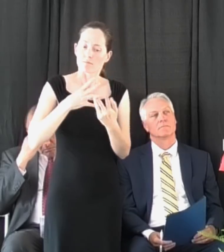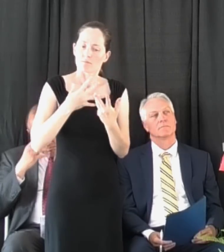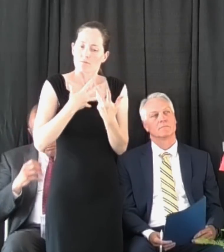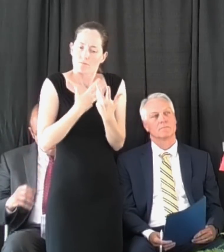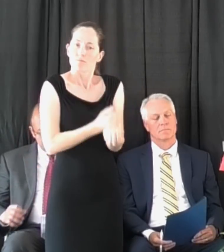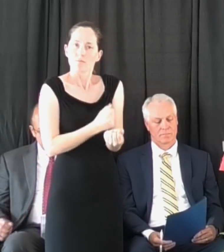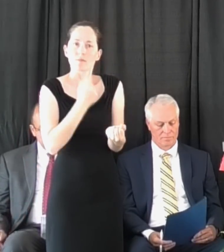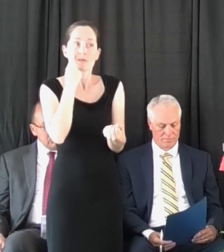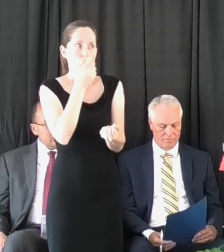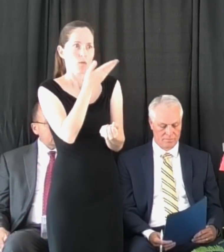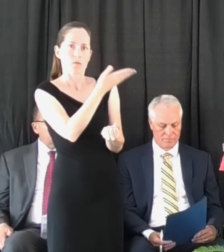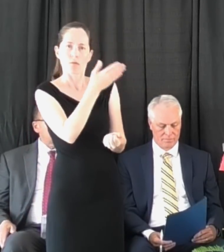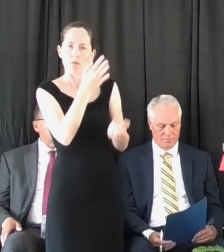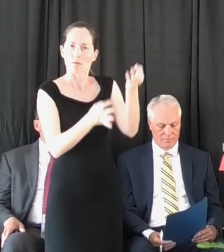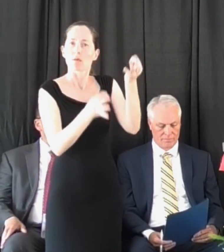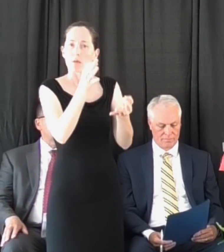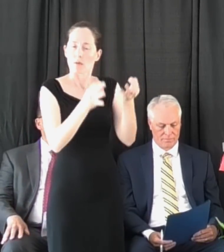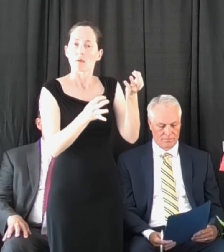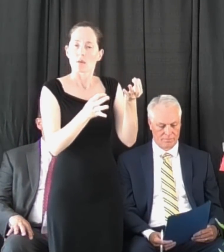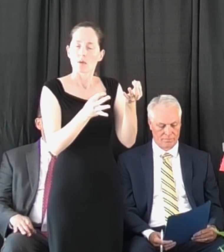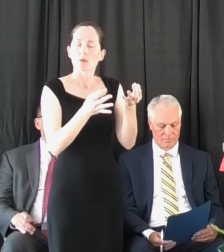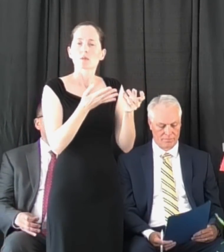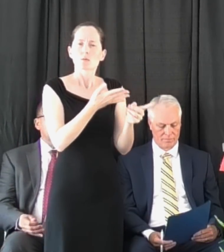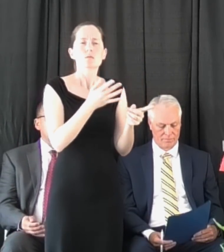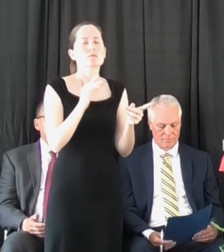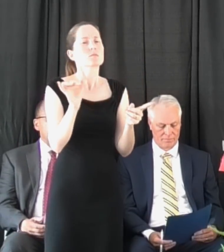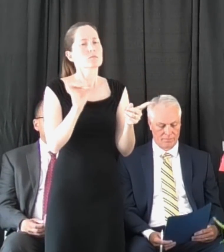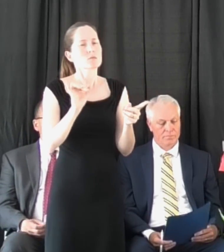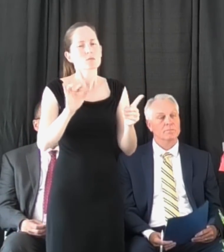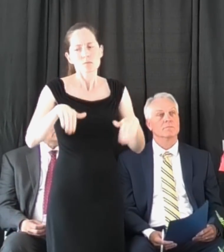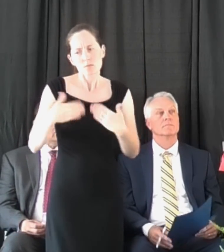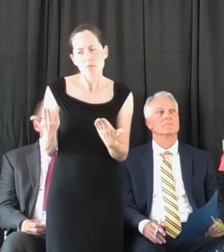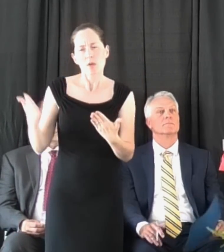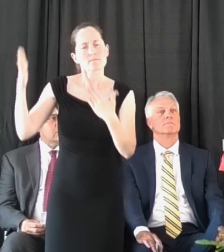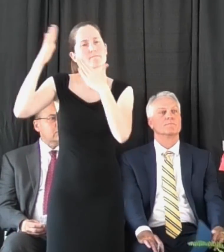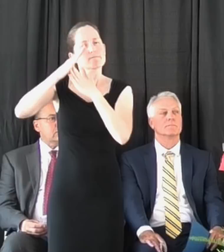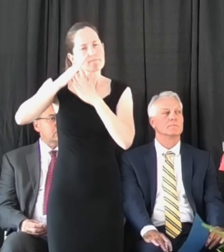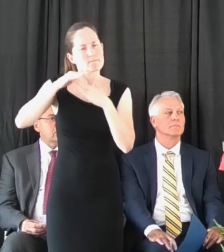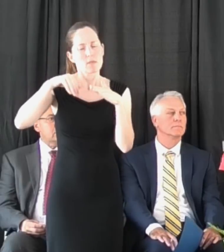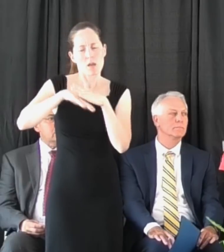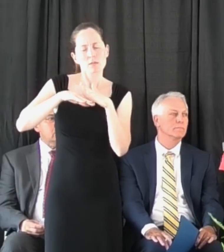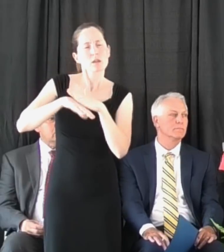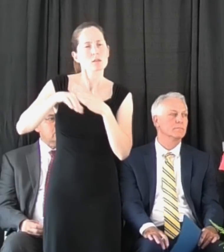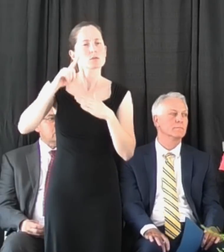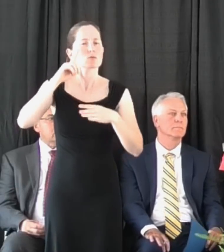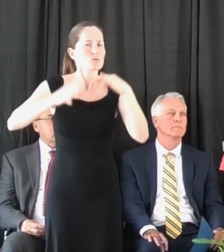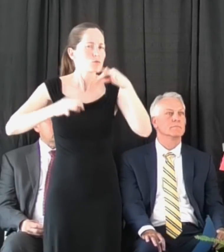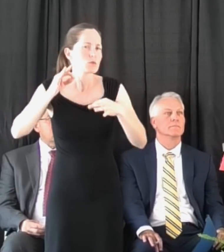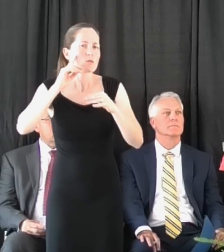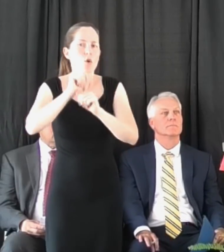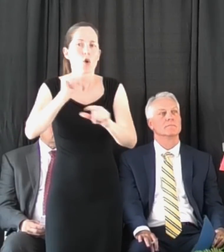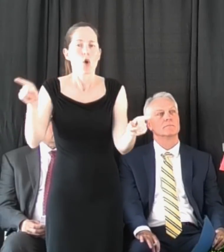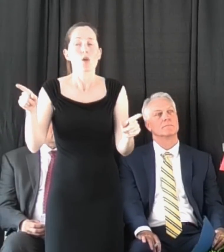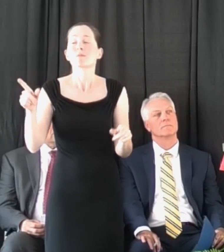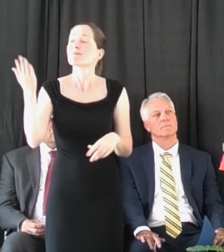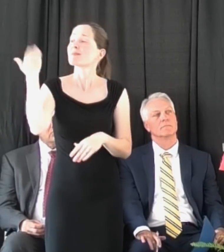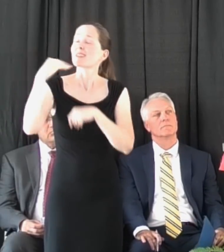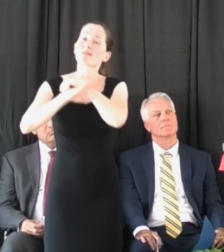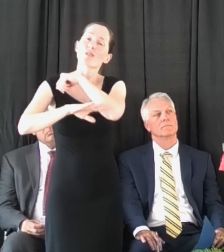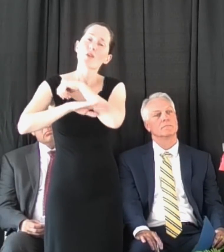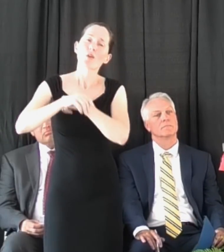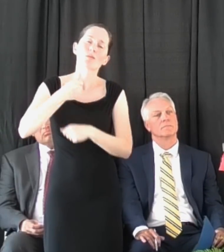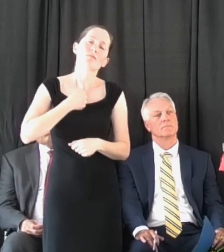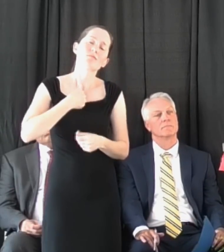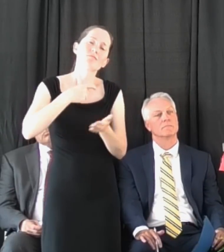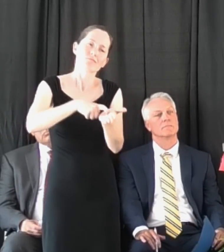and to provide optimum access to justice for everyone. I had to mandatorily retire last fall, but